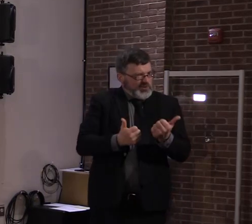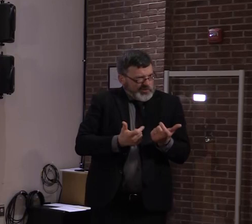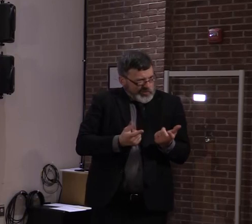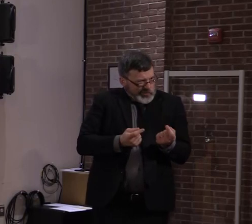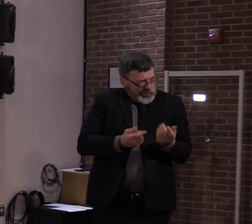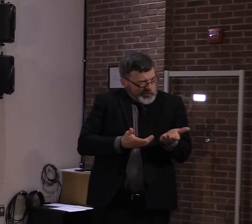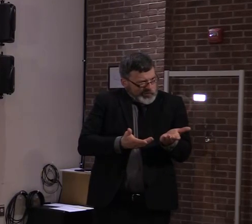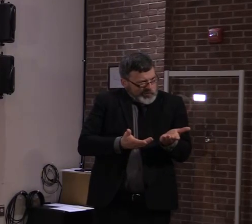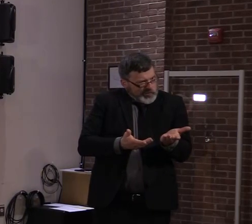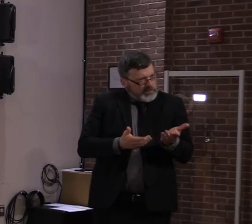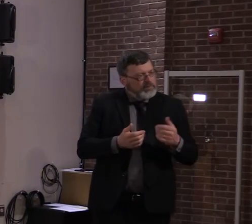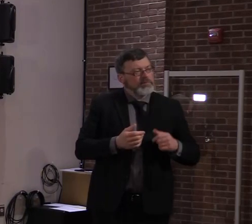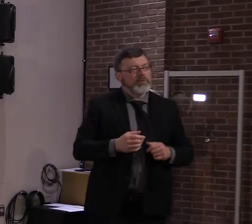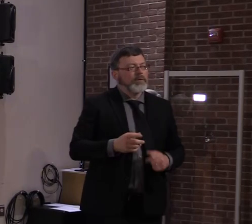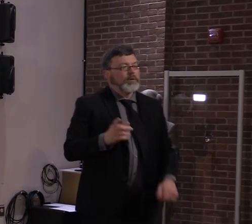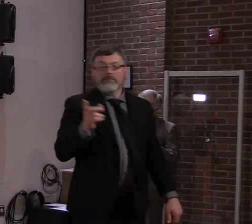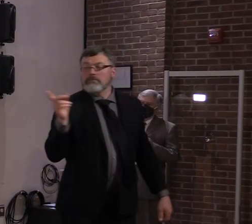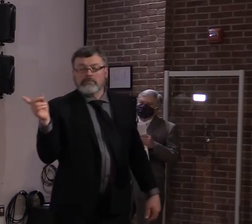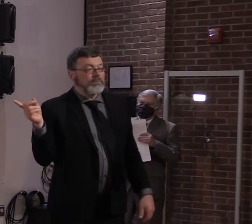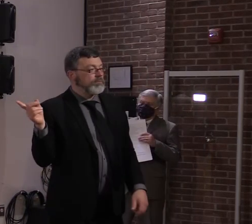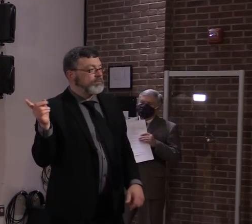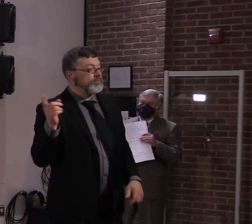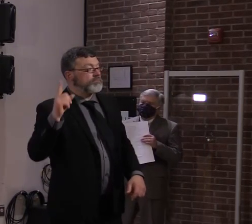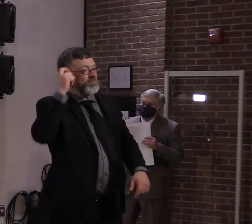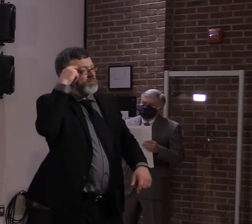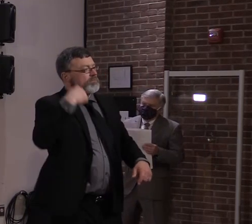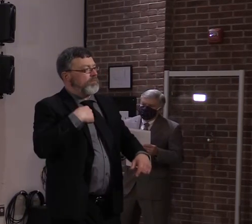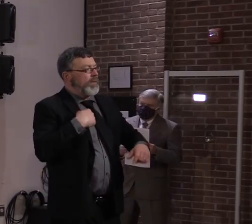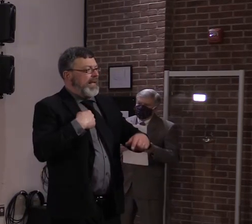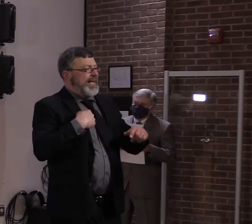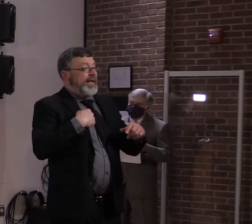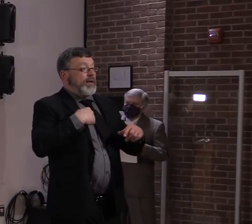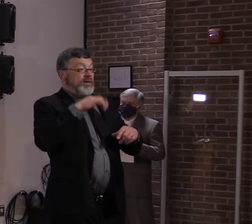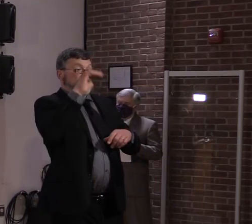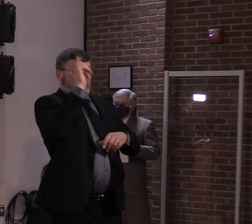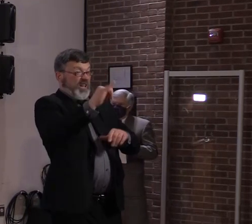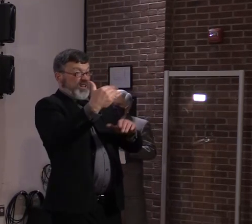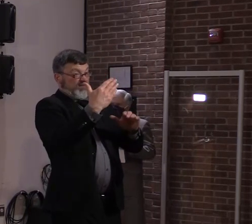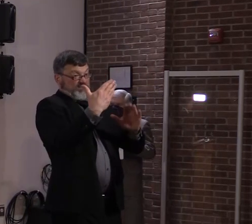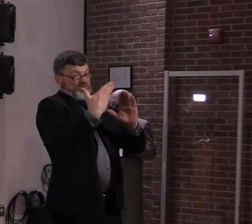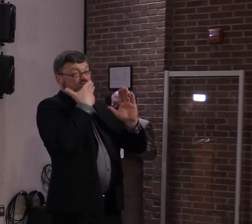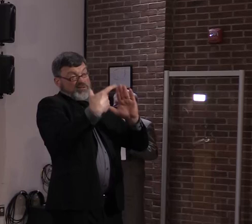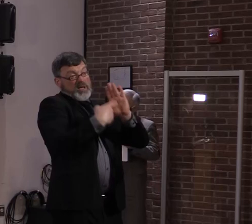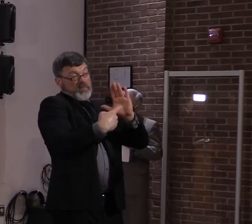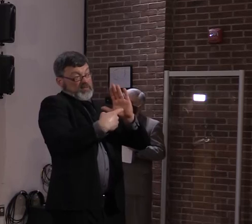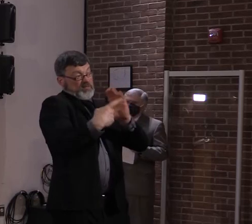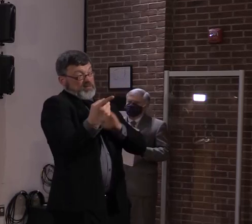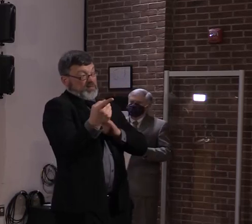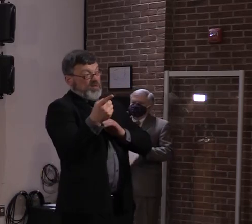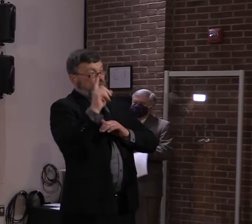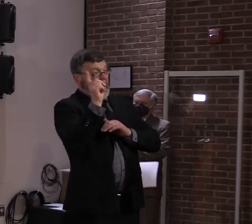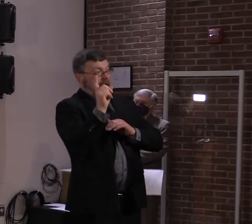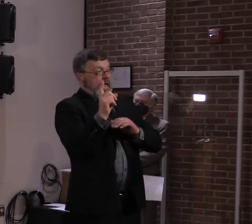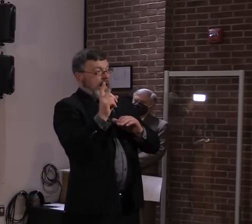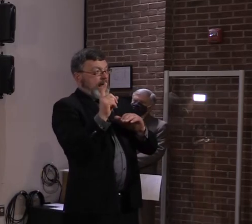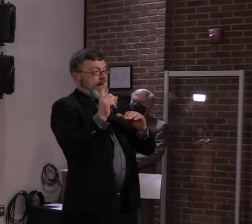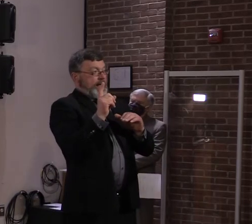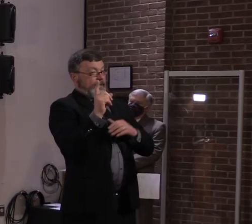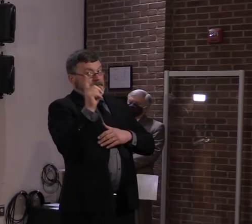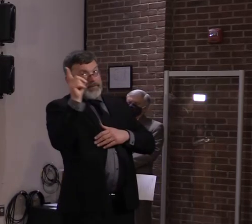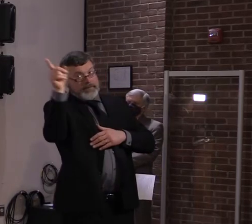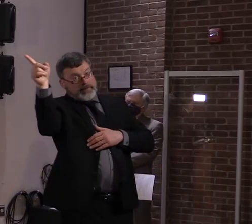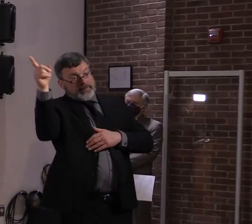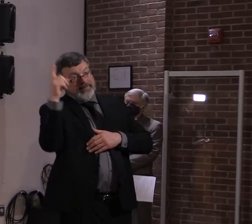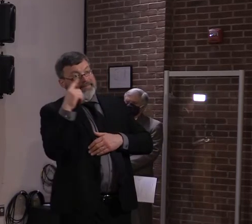example of where I believe we're moving in the wrong direction, the Senate proposed budget. We spent with